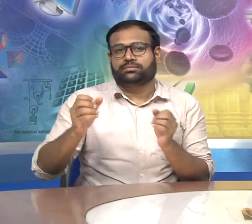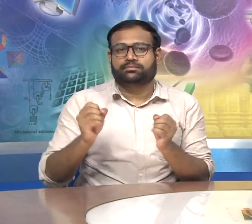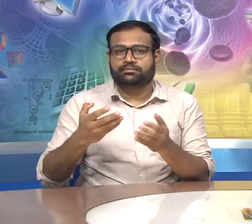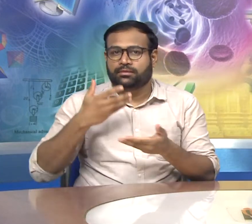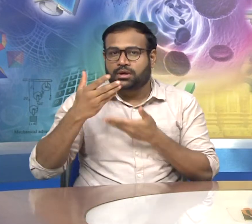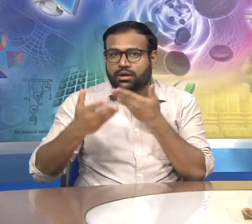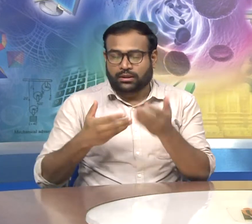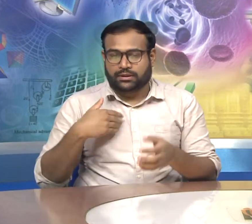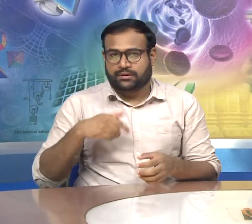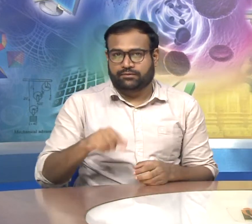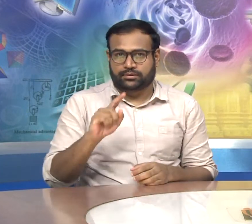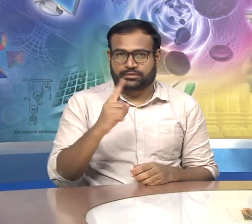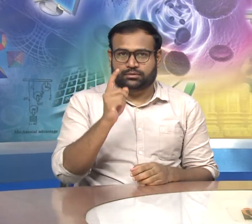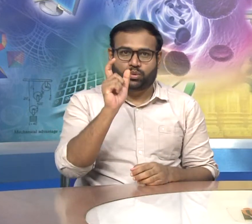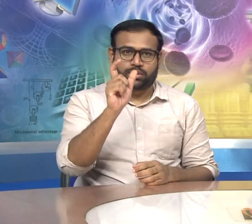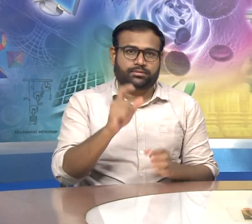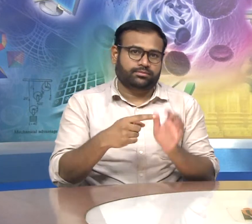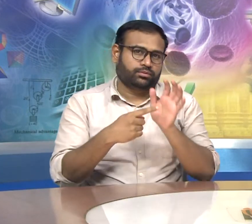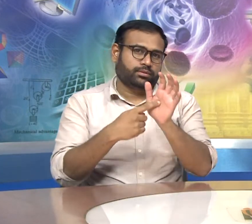with the chapter.